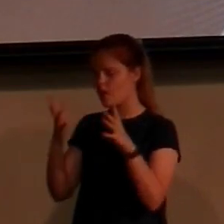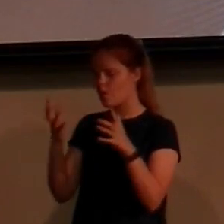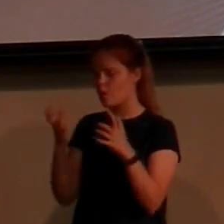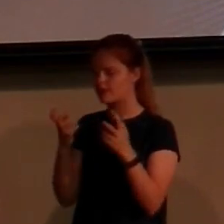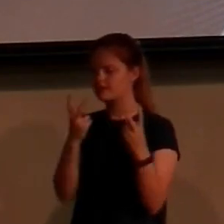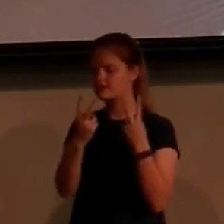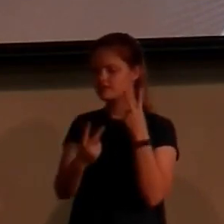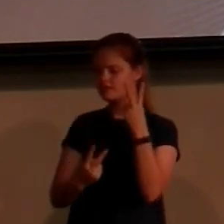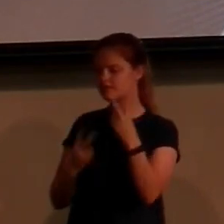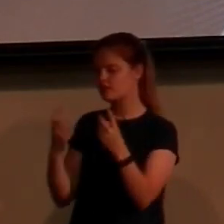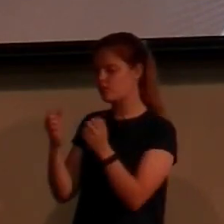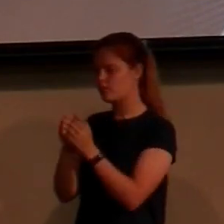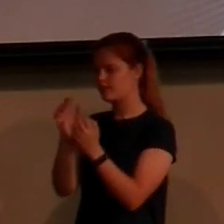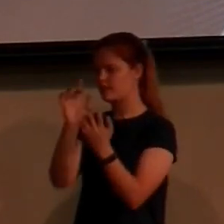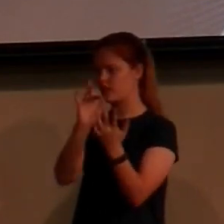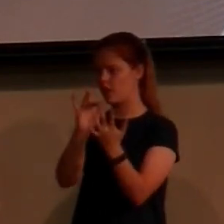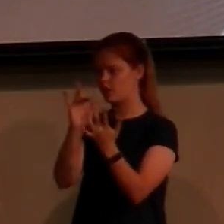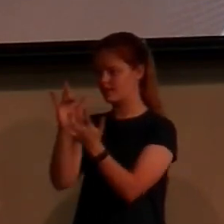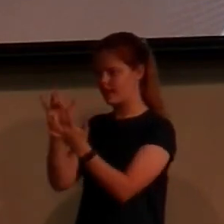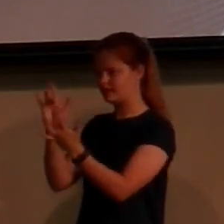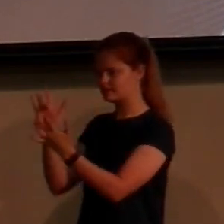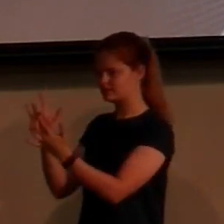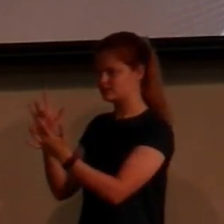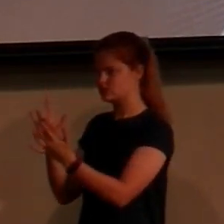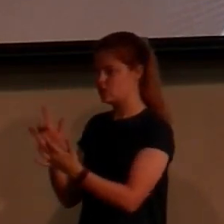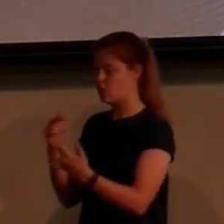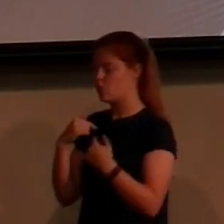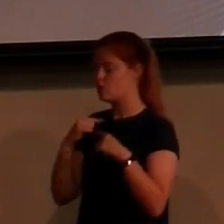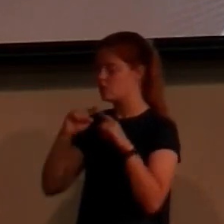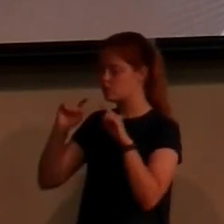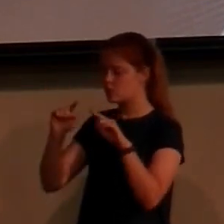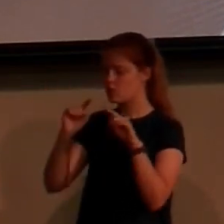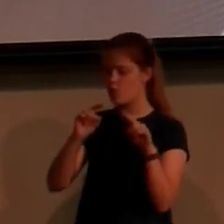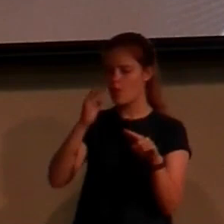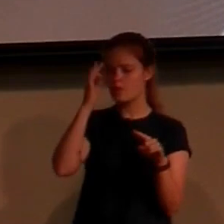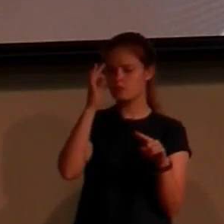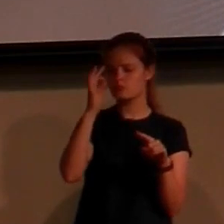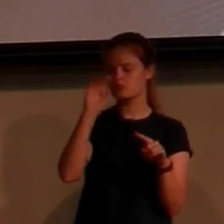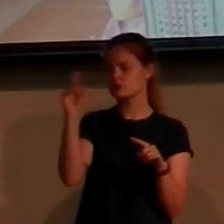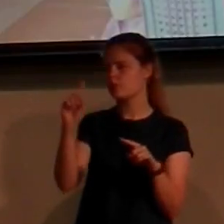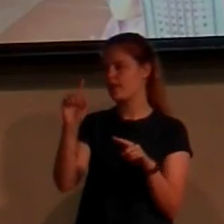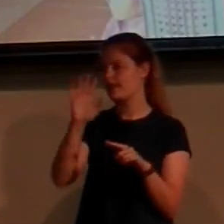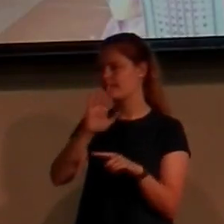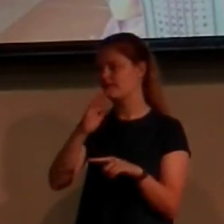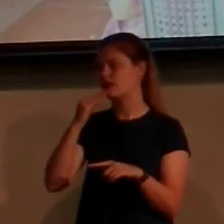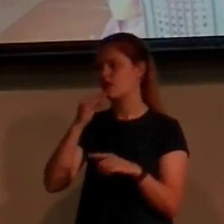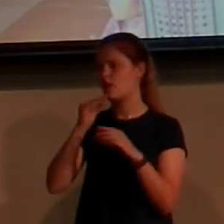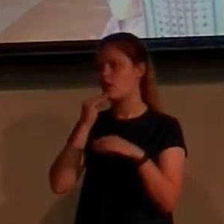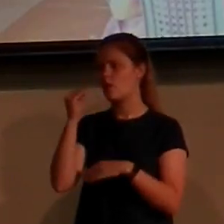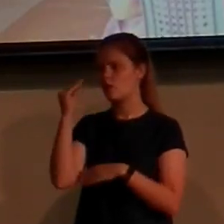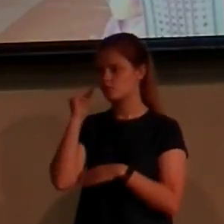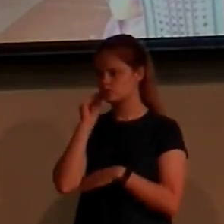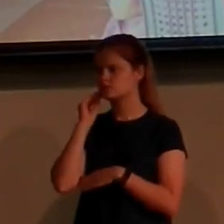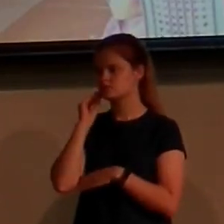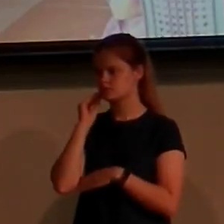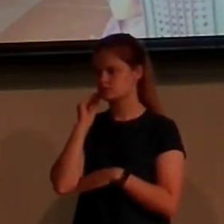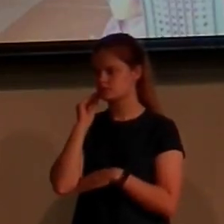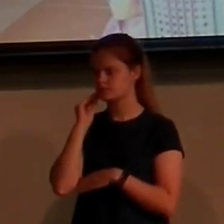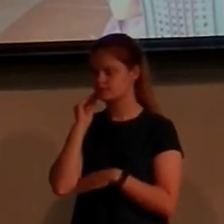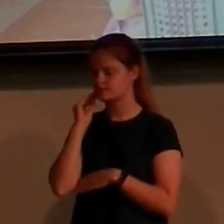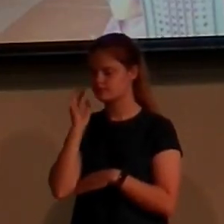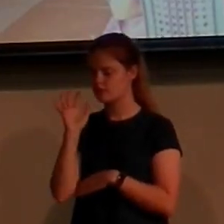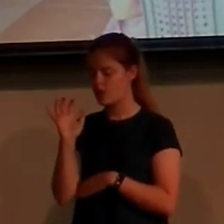contacts. So we went and preached them in their homes. And also we